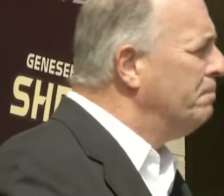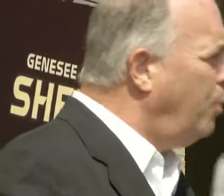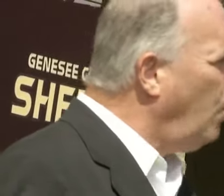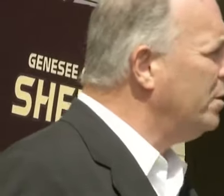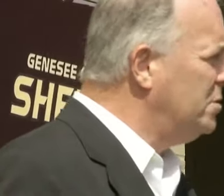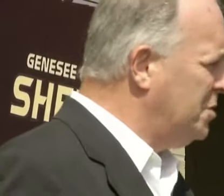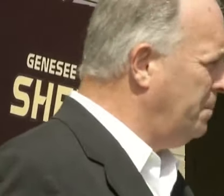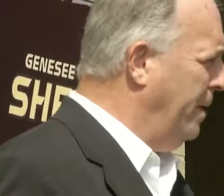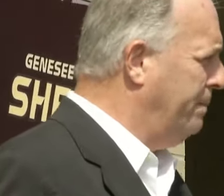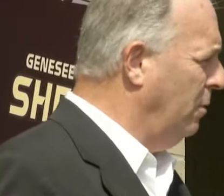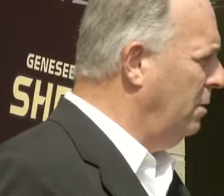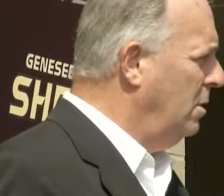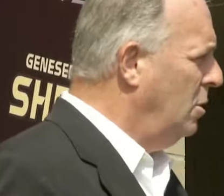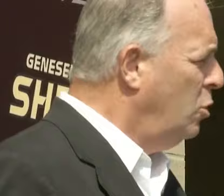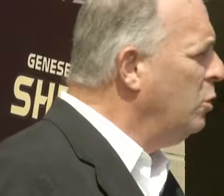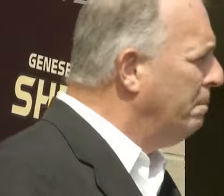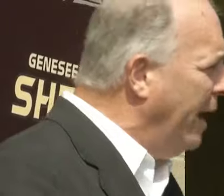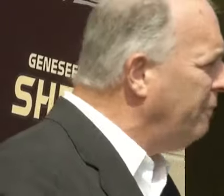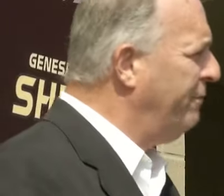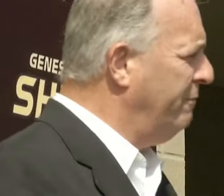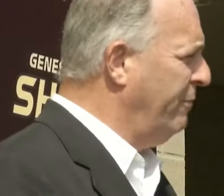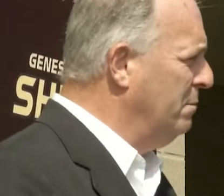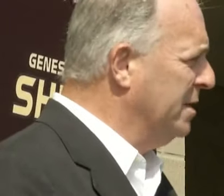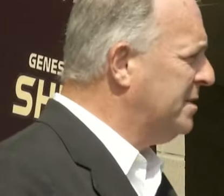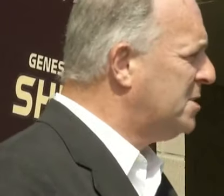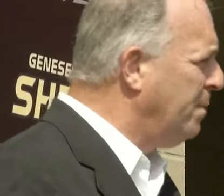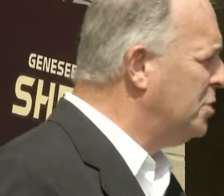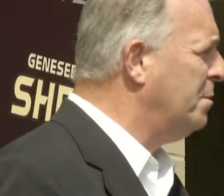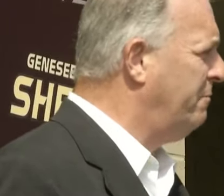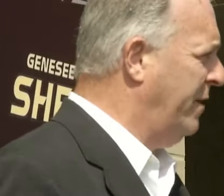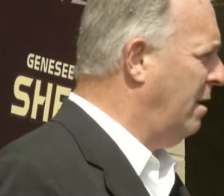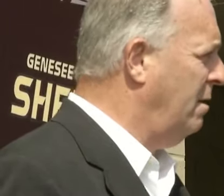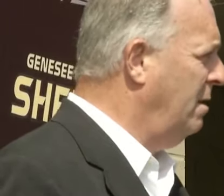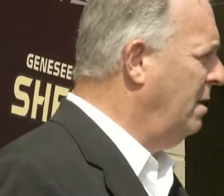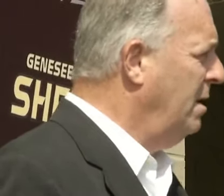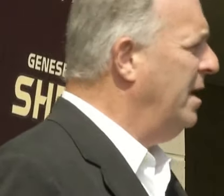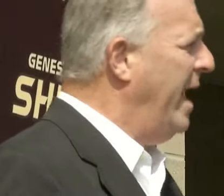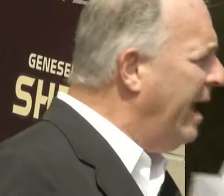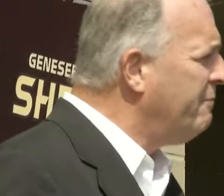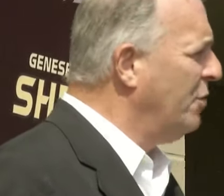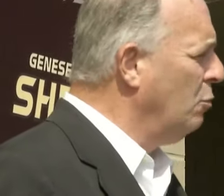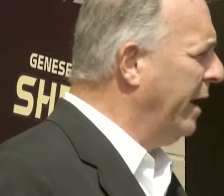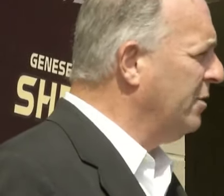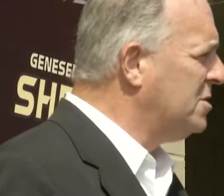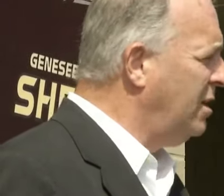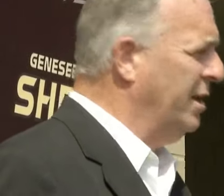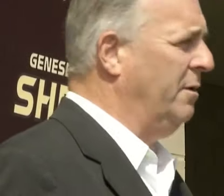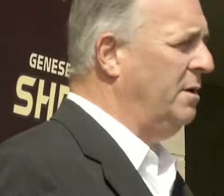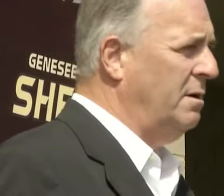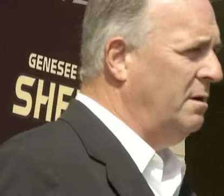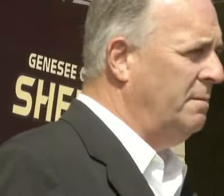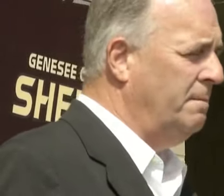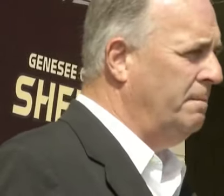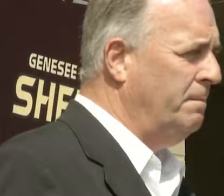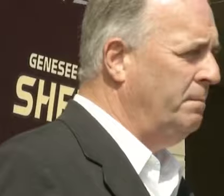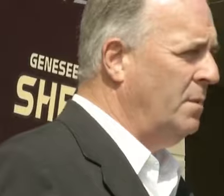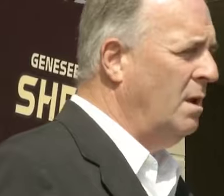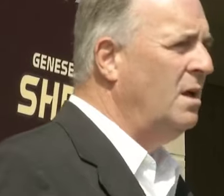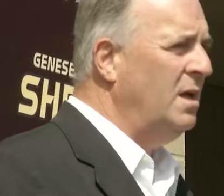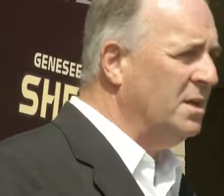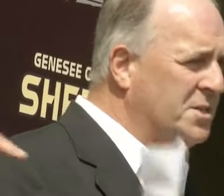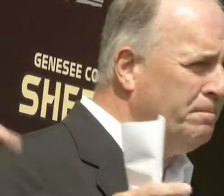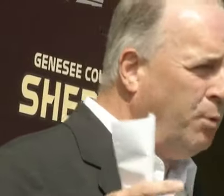While this is important to the people who will benefit from this expungement fair and have their records cleared,